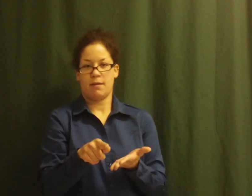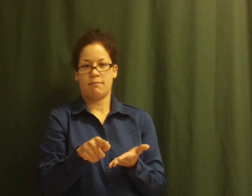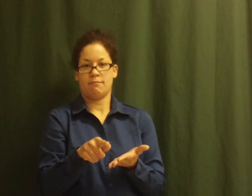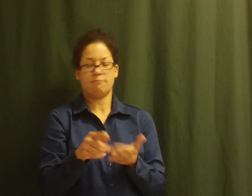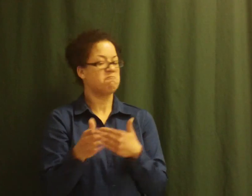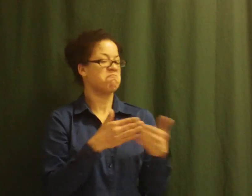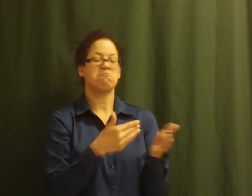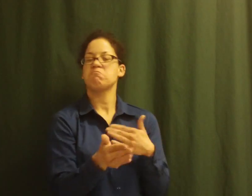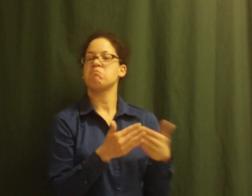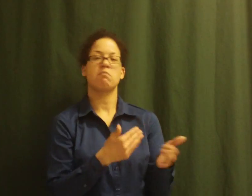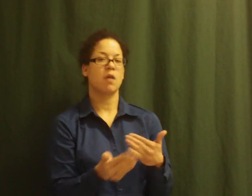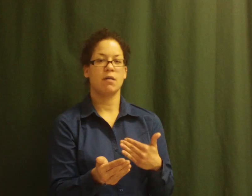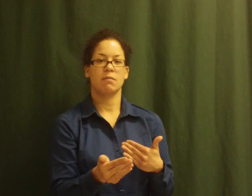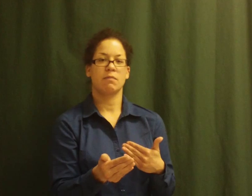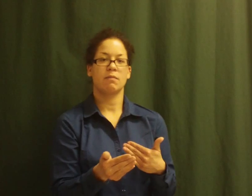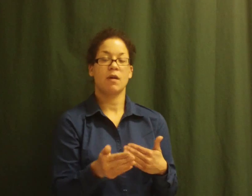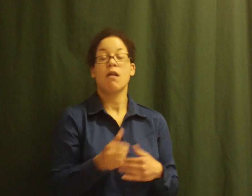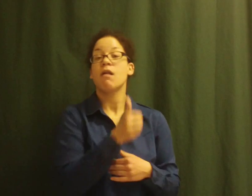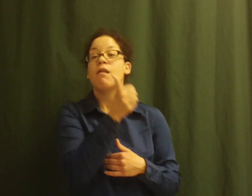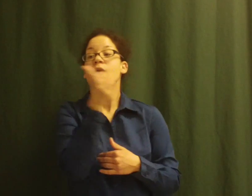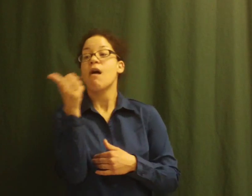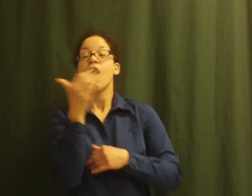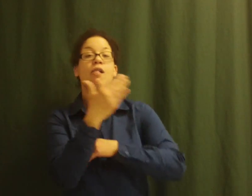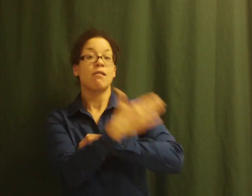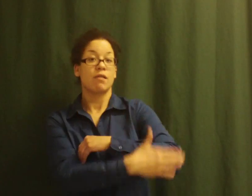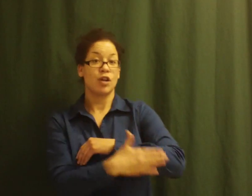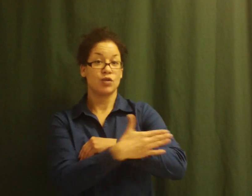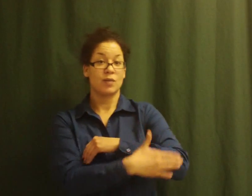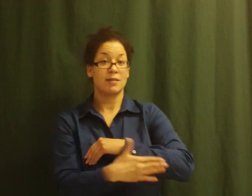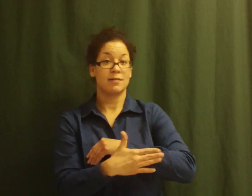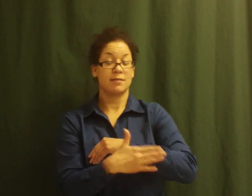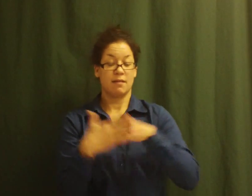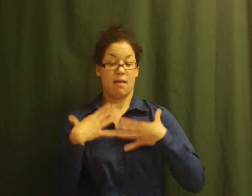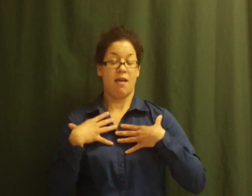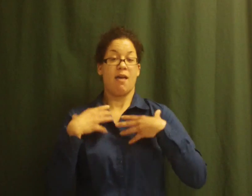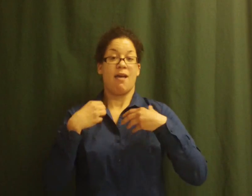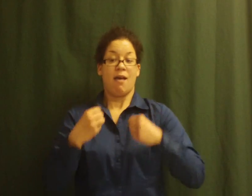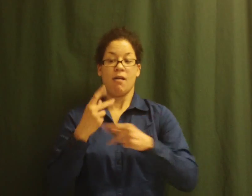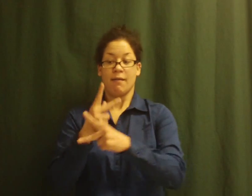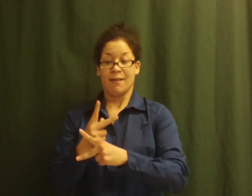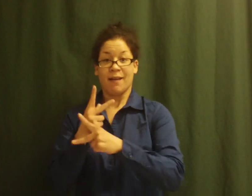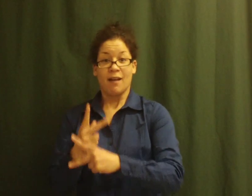In other countries, healthcare is not considered a right.